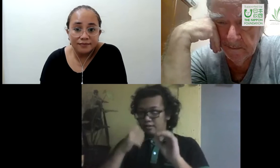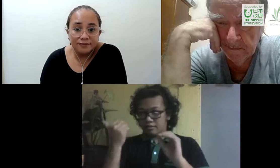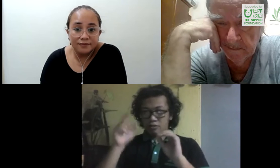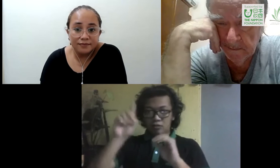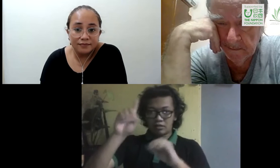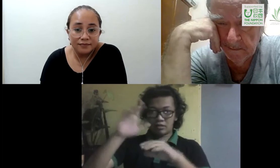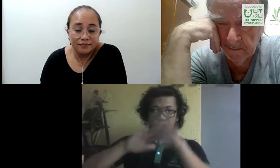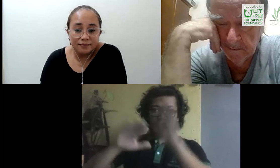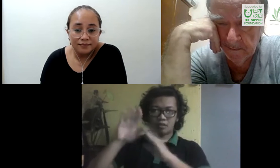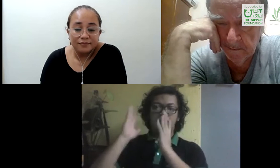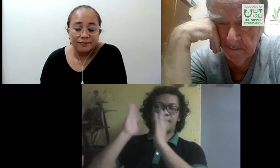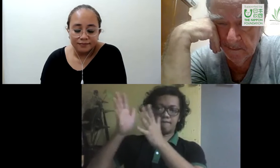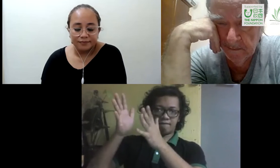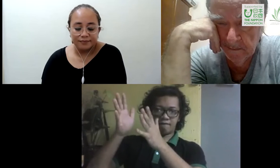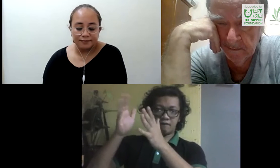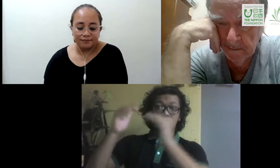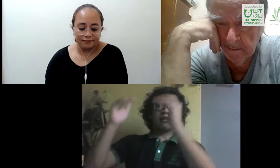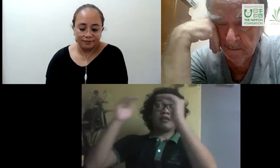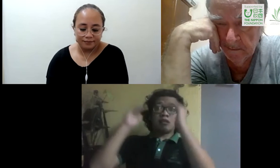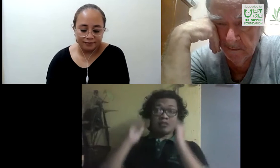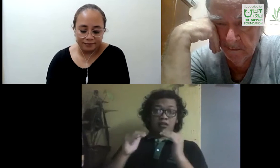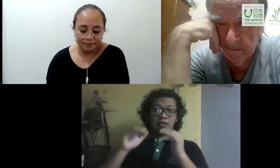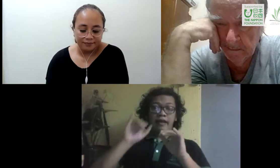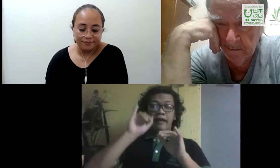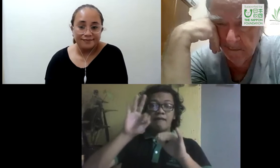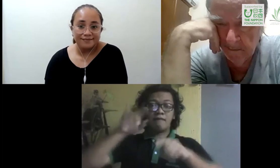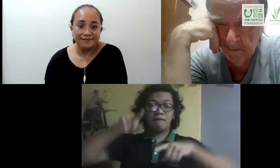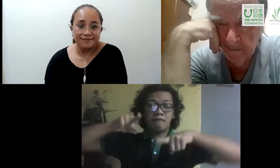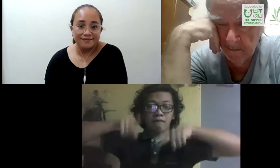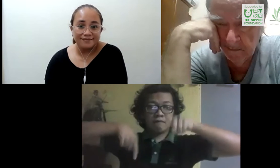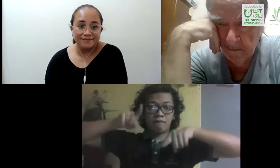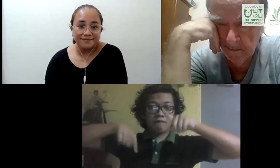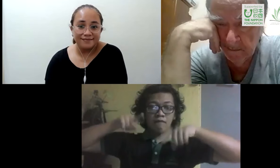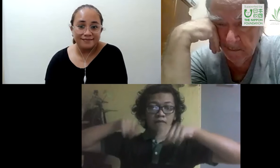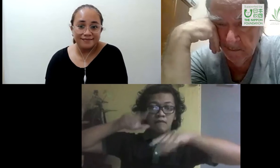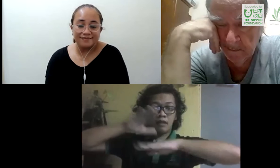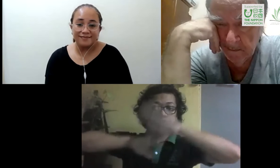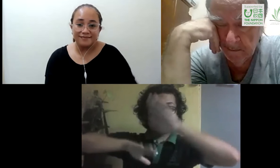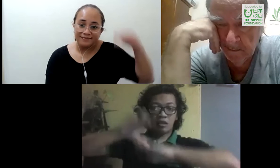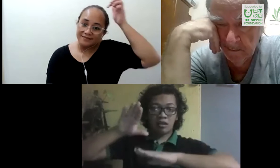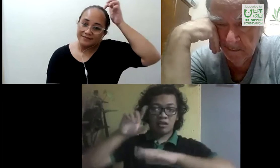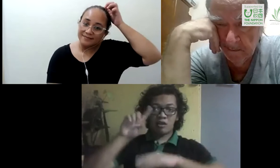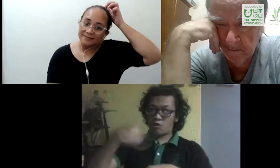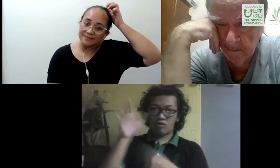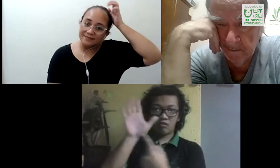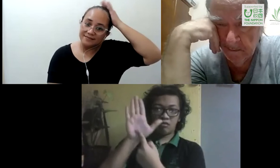So we'll just do one-handed signs, right? And then